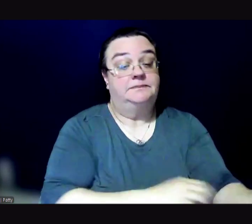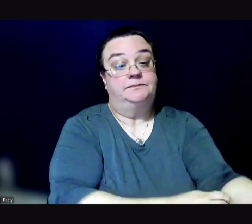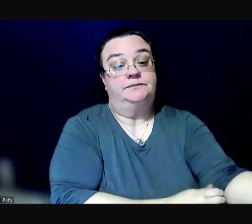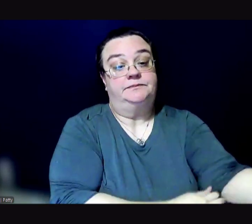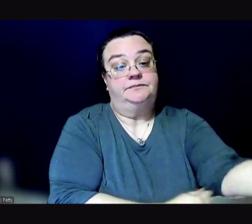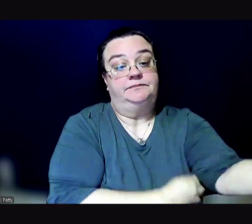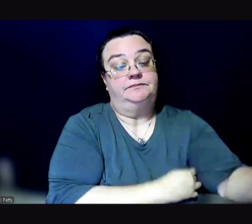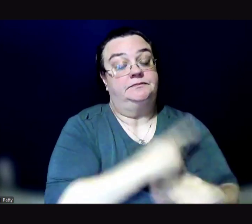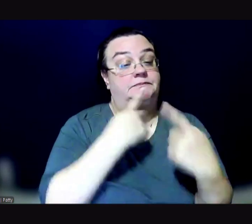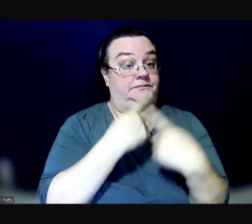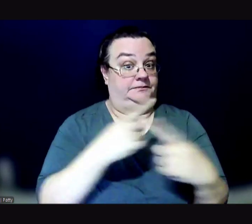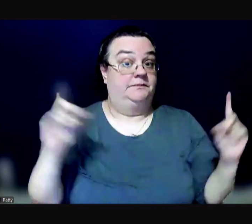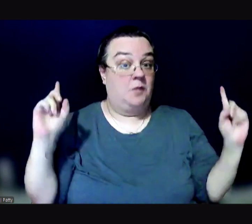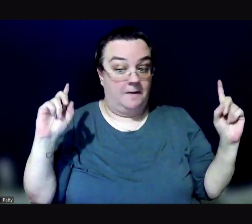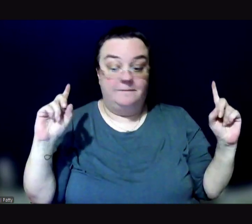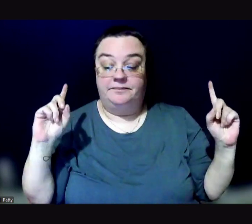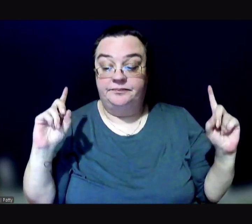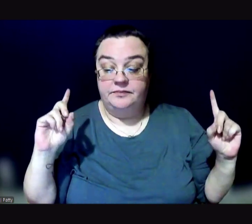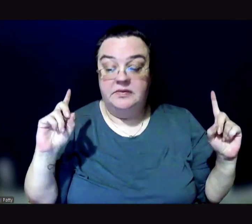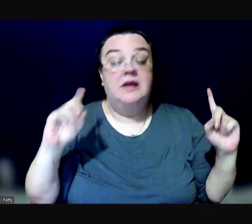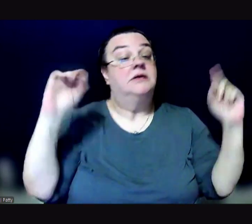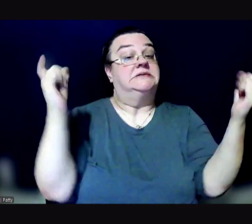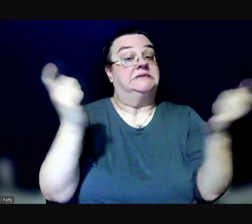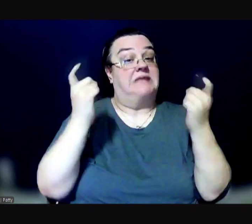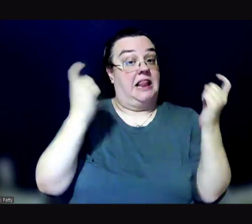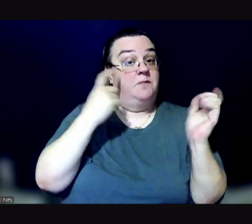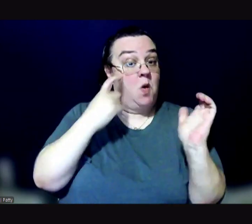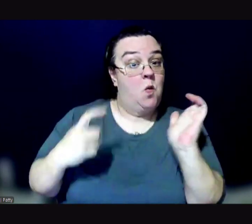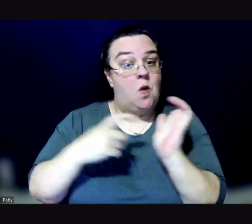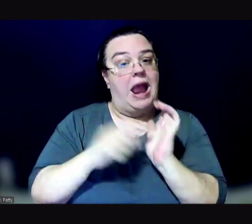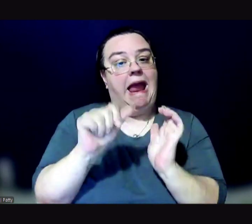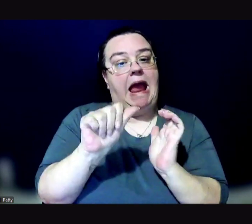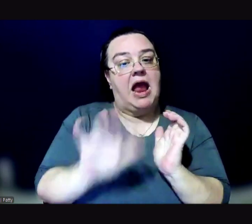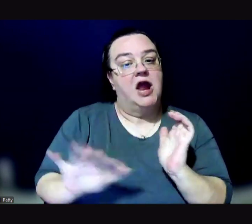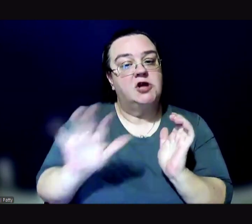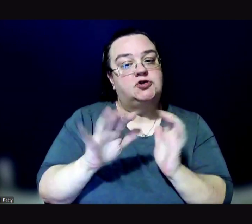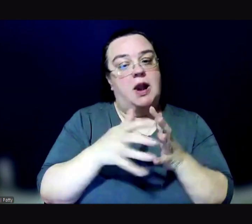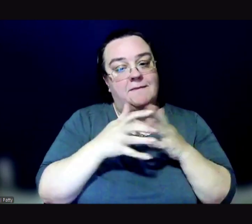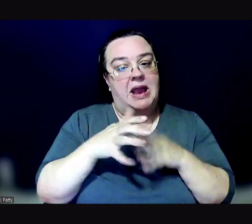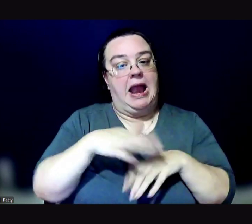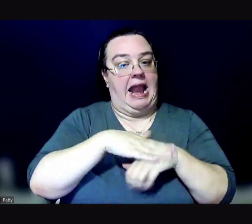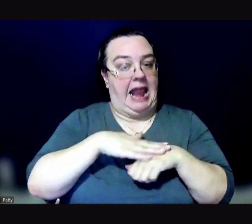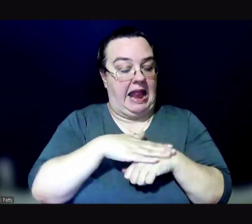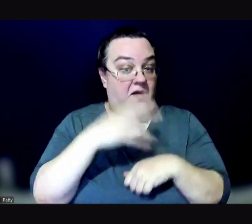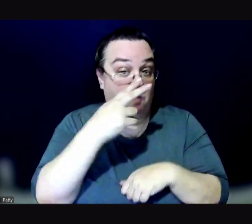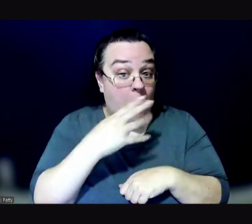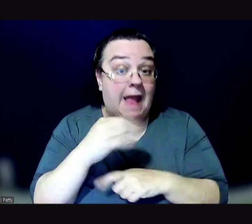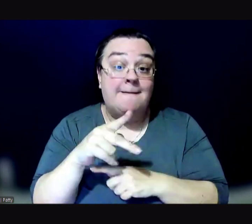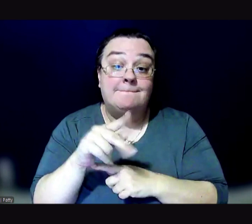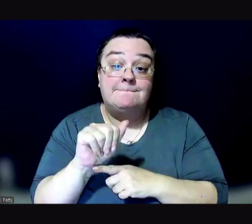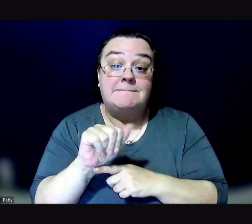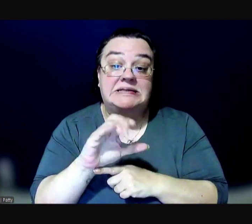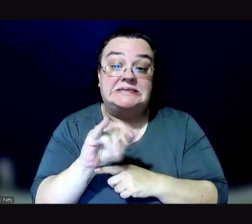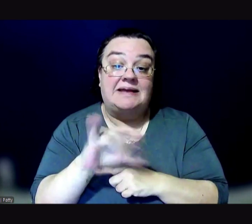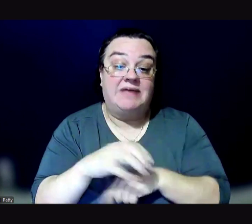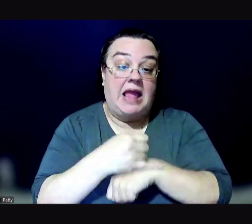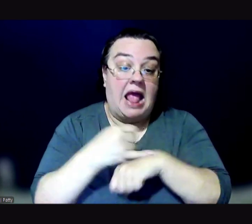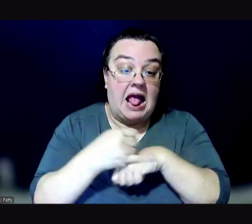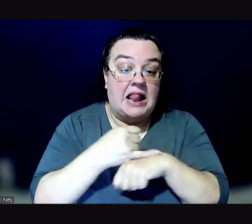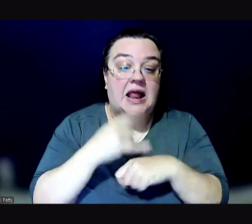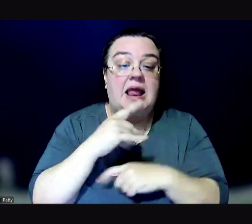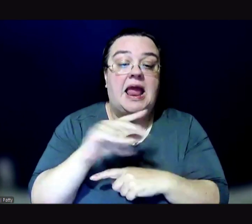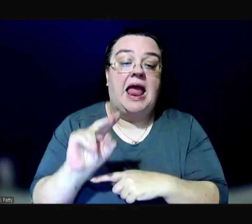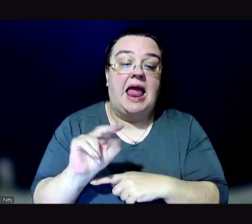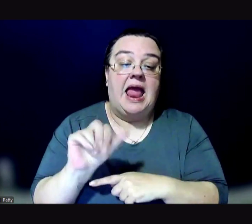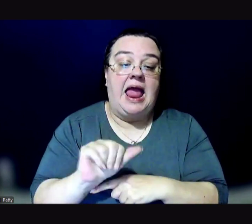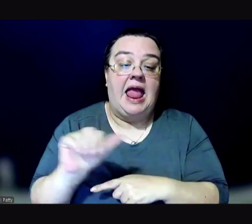Proclamation. Proclamation celebrating and recognizing Asian American, Native, Hawaiian, and Pacific Islander Heritage Month, AANHPI,